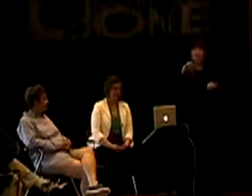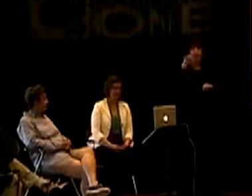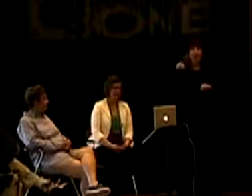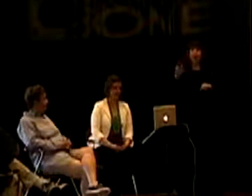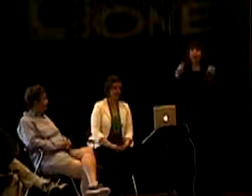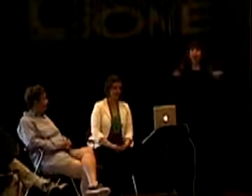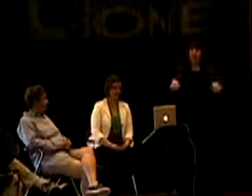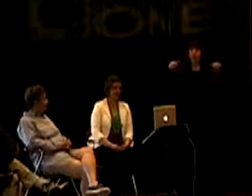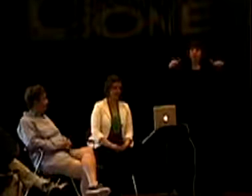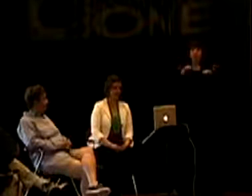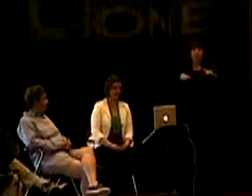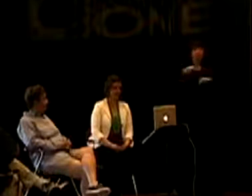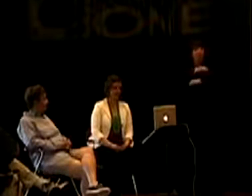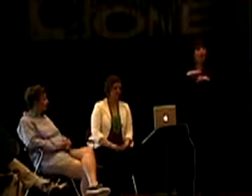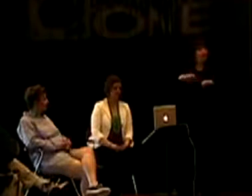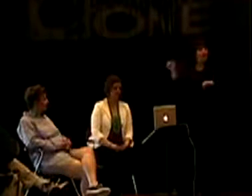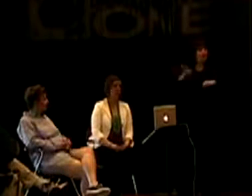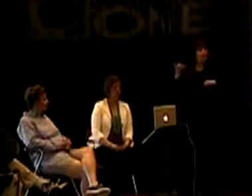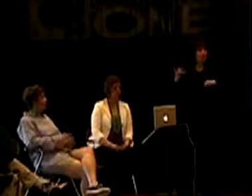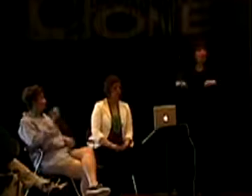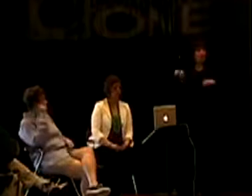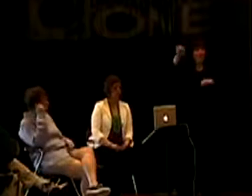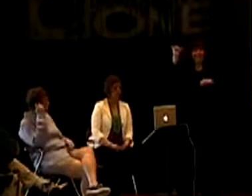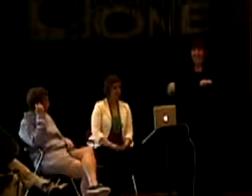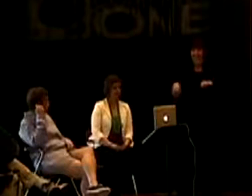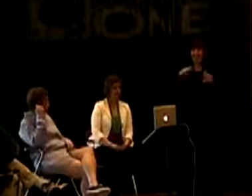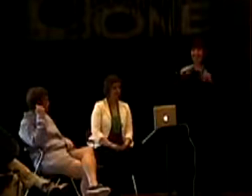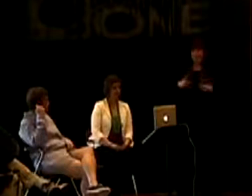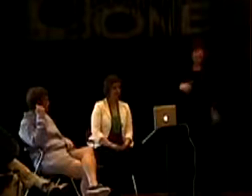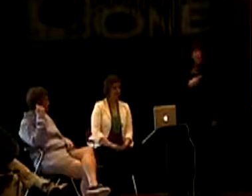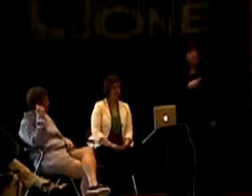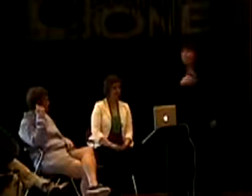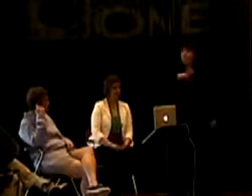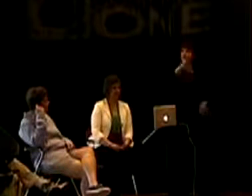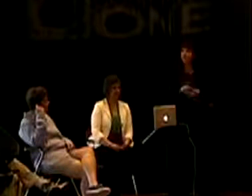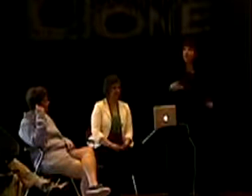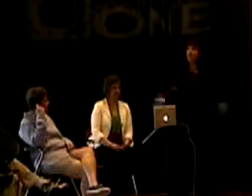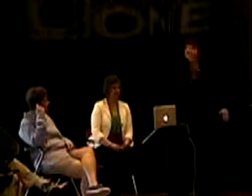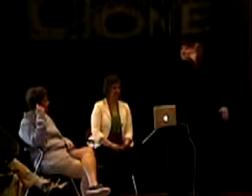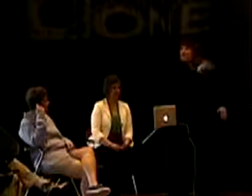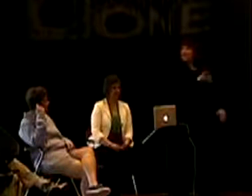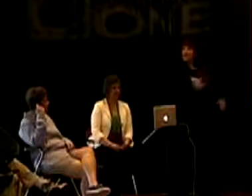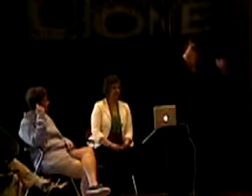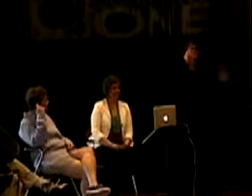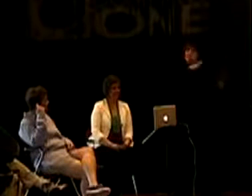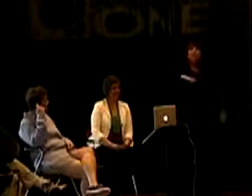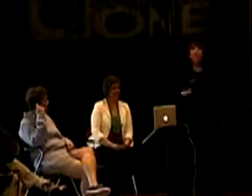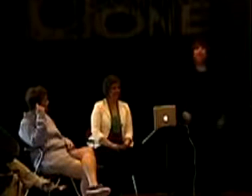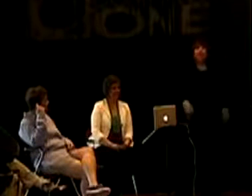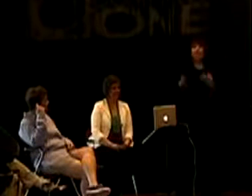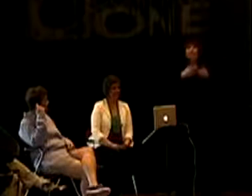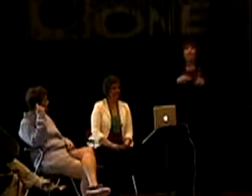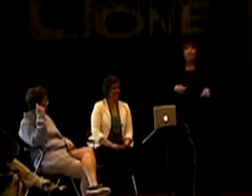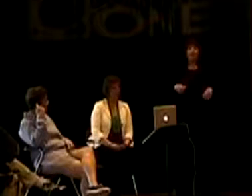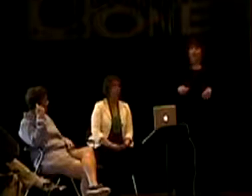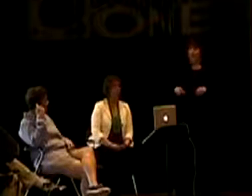stage, having people sitting next to you, such a troublemaker. Having people sitting next to you who are experiencing the laugh